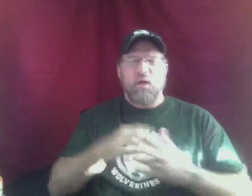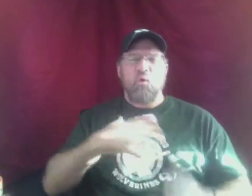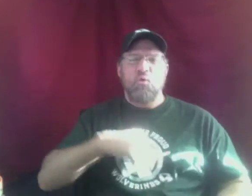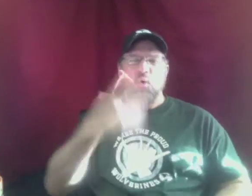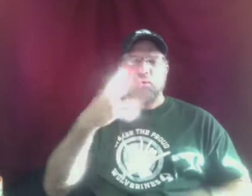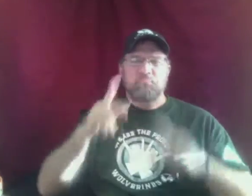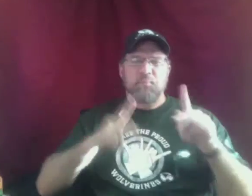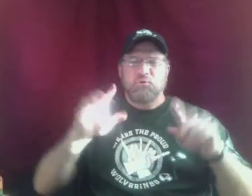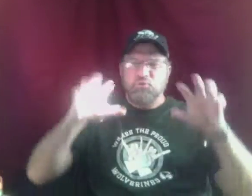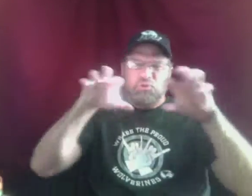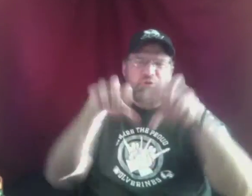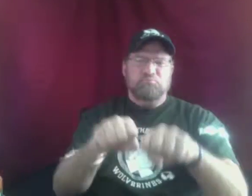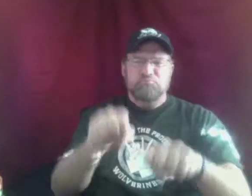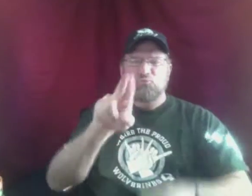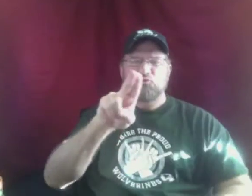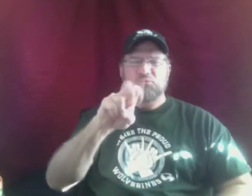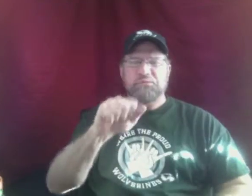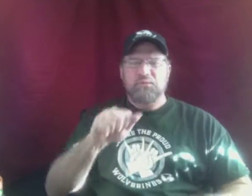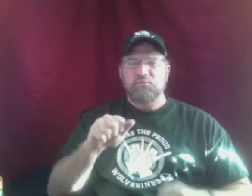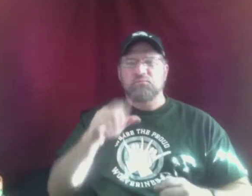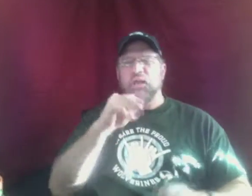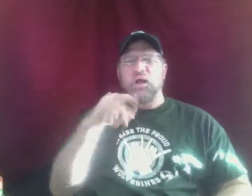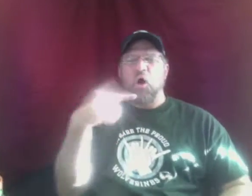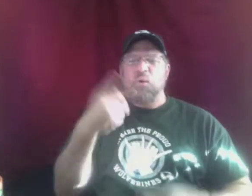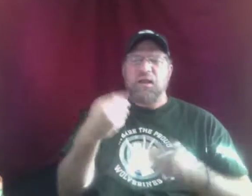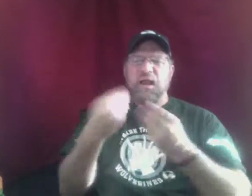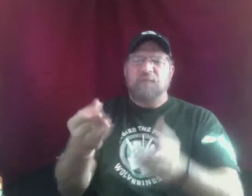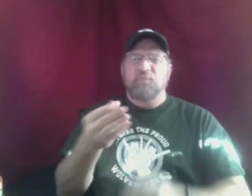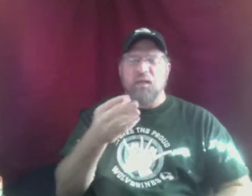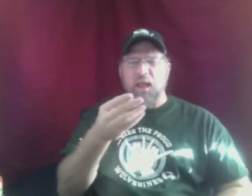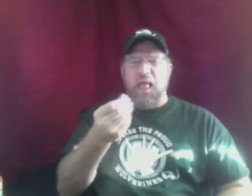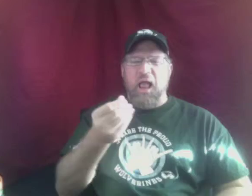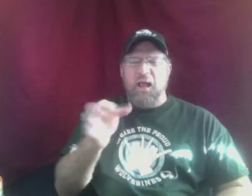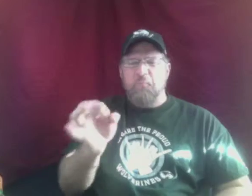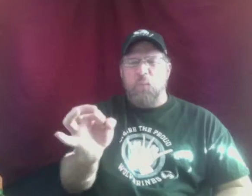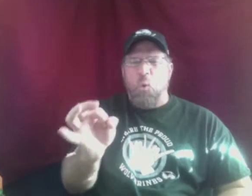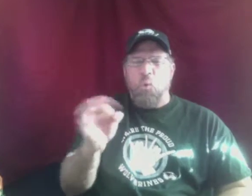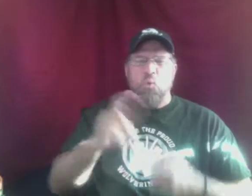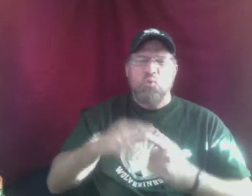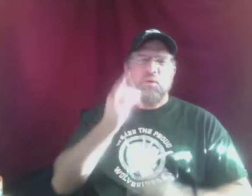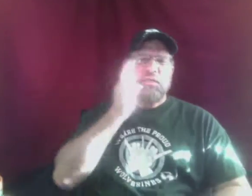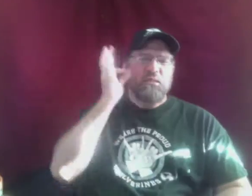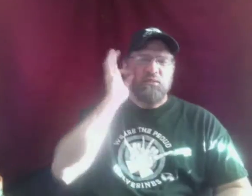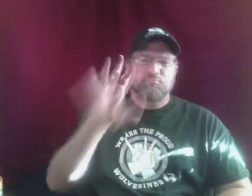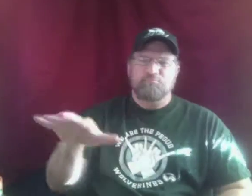to a zombie convention, grab some pancakes, and then play video games in Dez's basement.